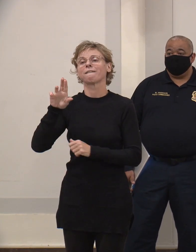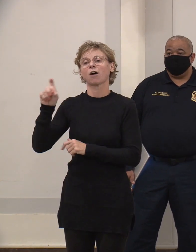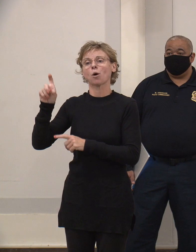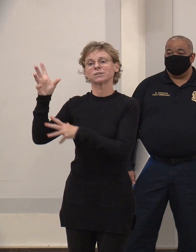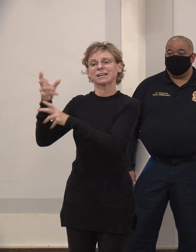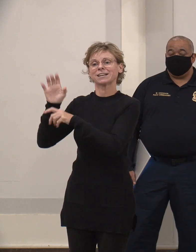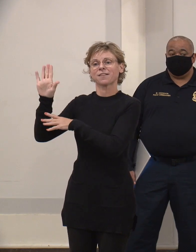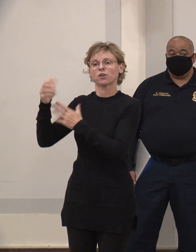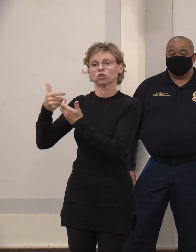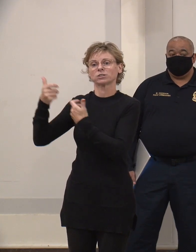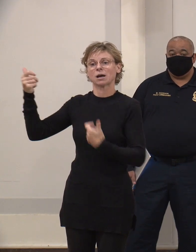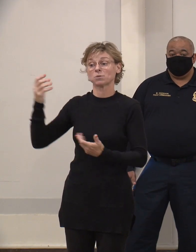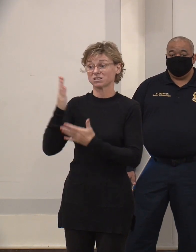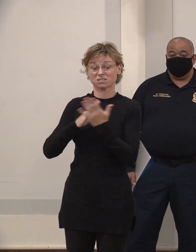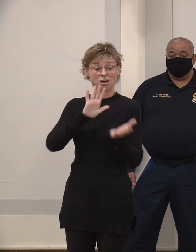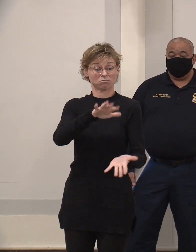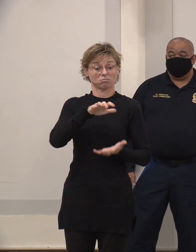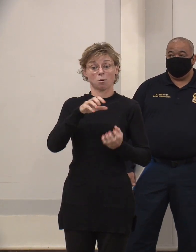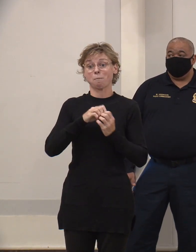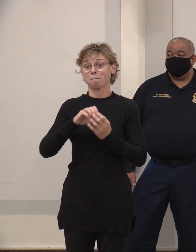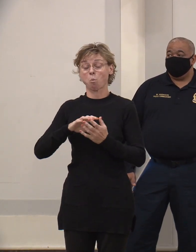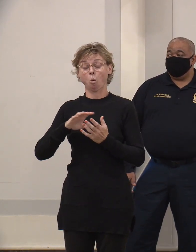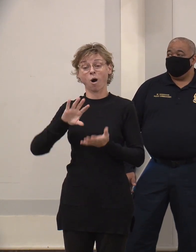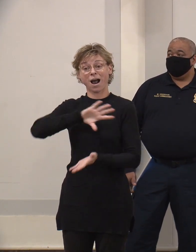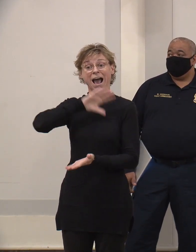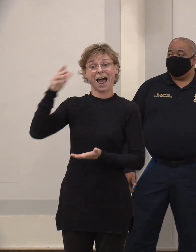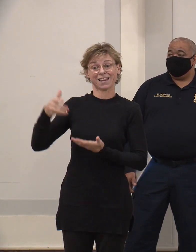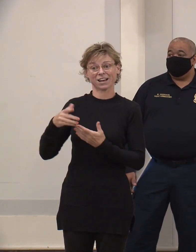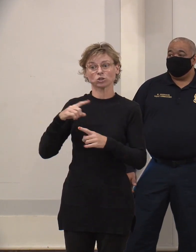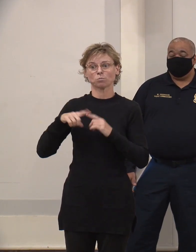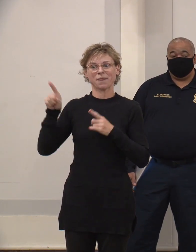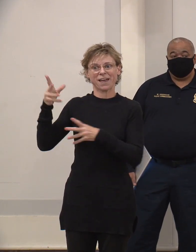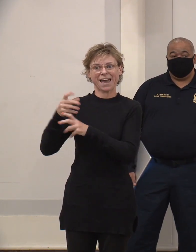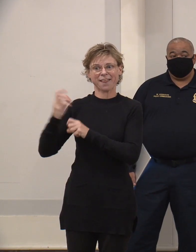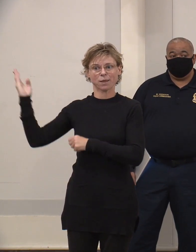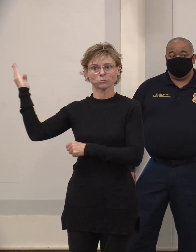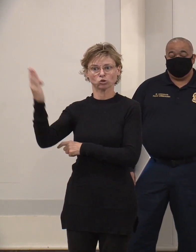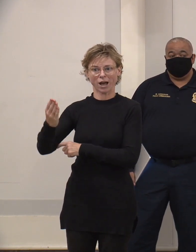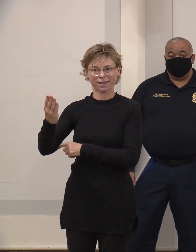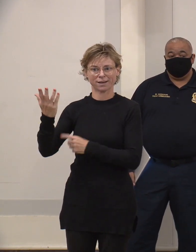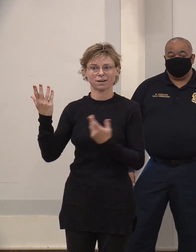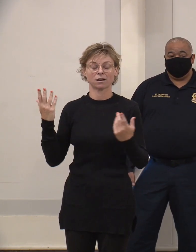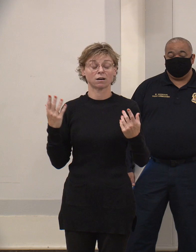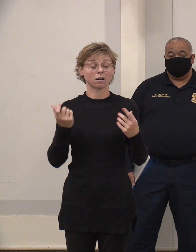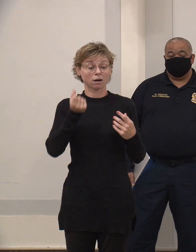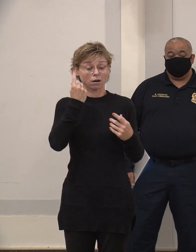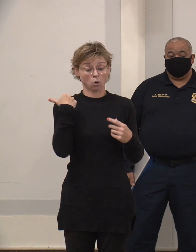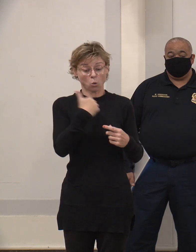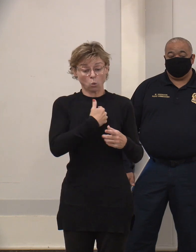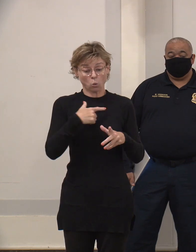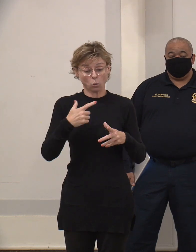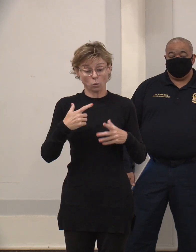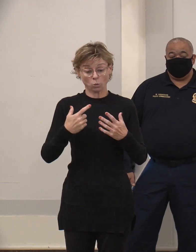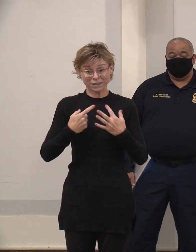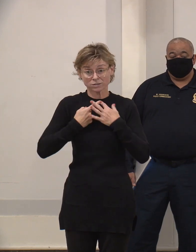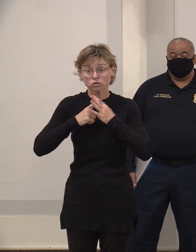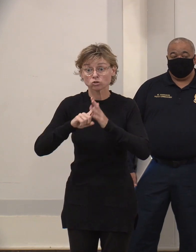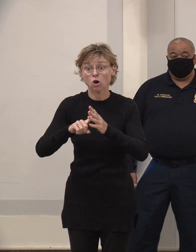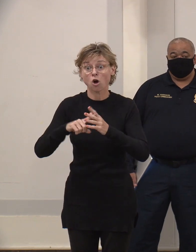take larger allocations, that they might get them directly. One thing I do want to add is very similar to when we rolled out vaccination